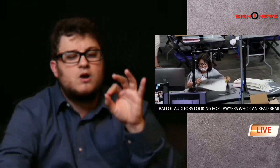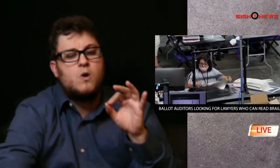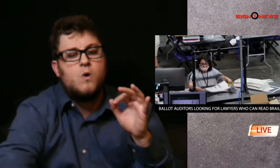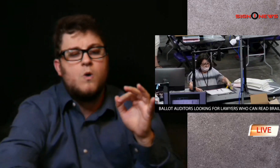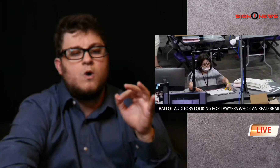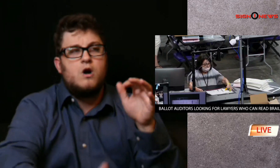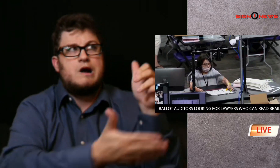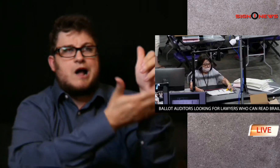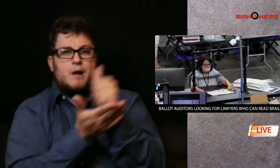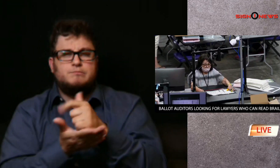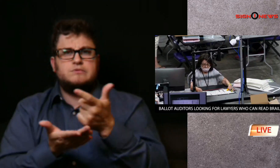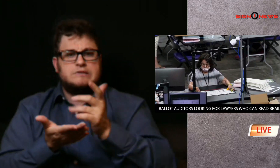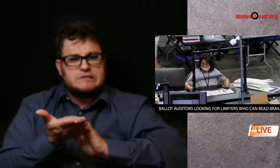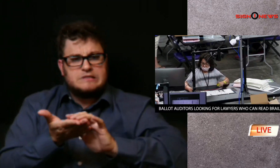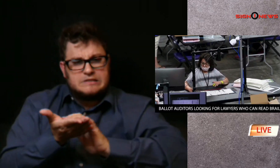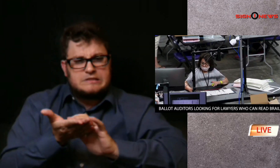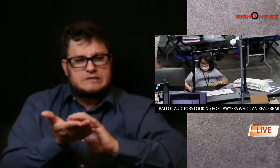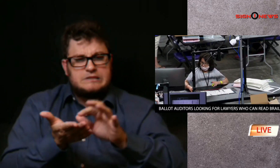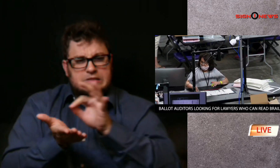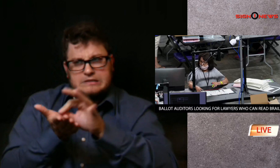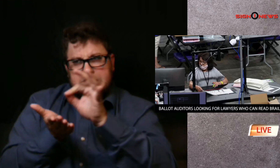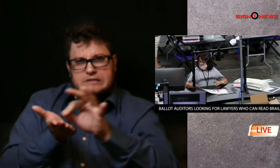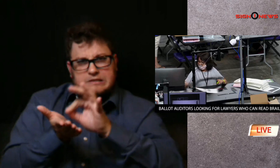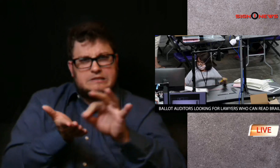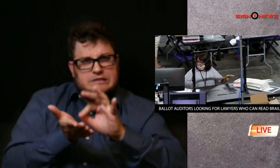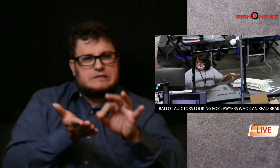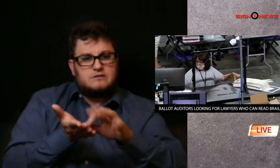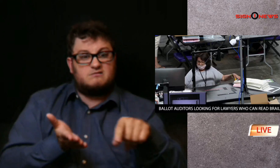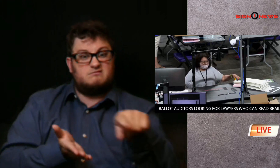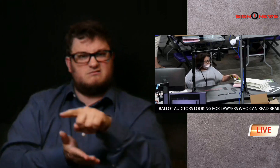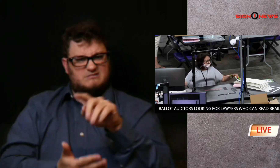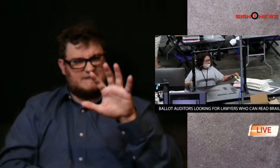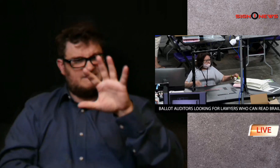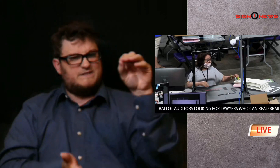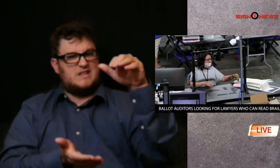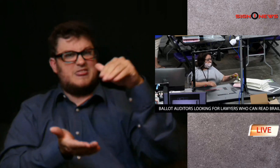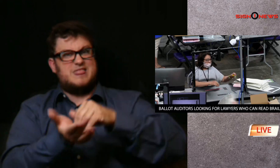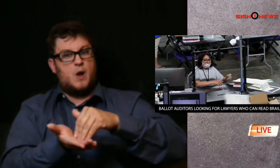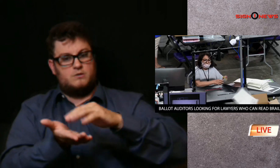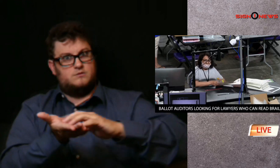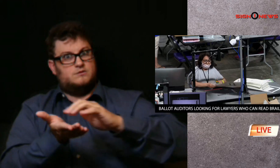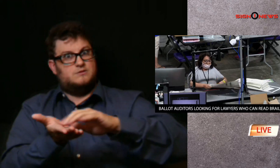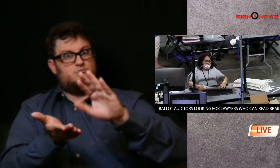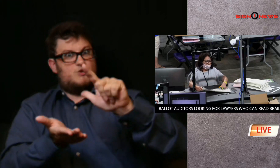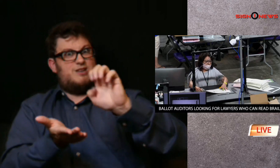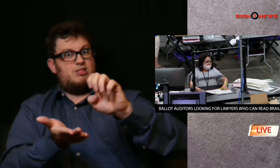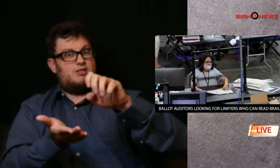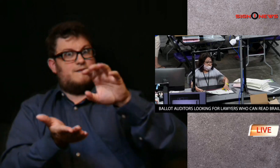50 000 braille ballots cast in last year's election